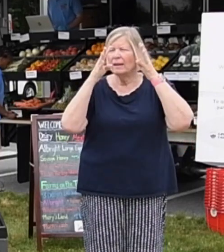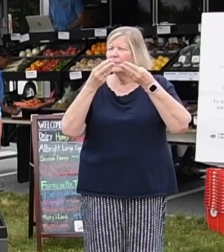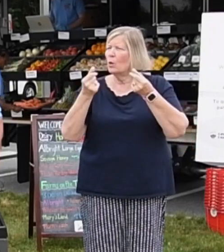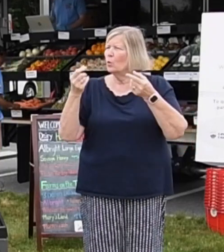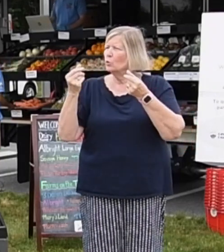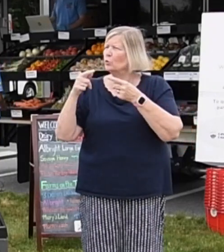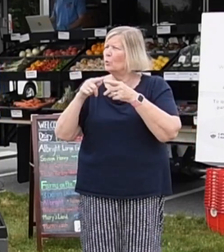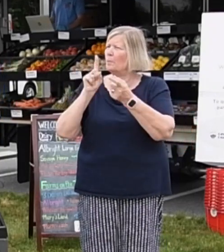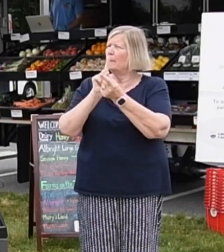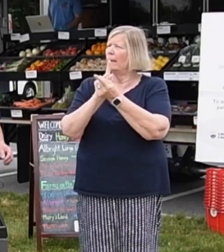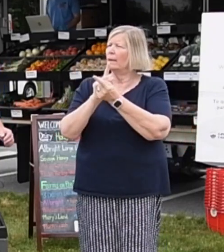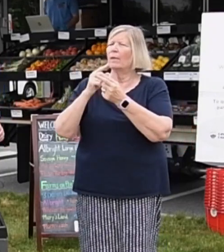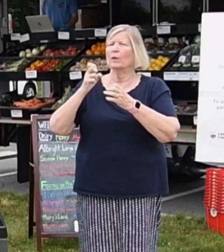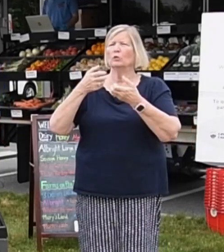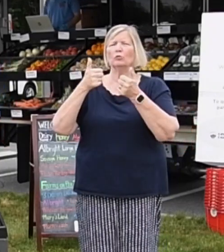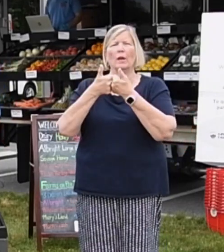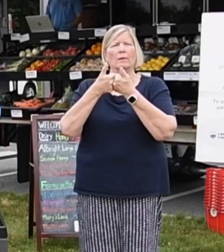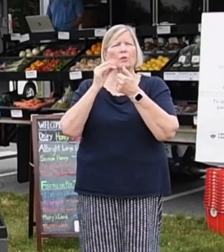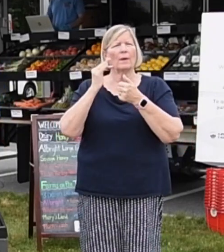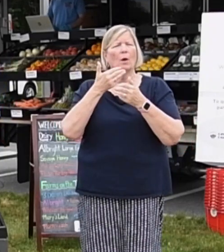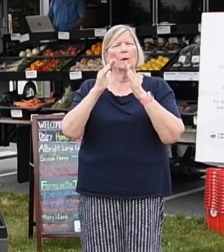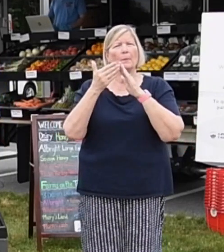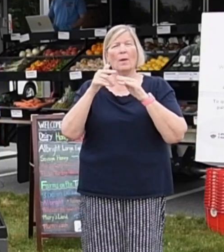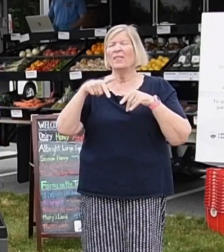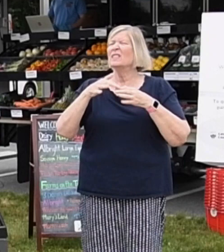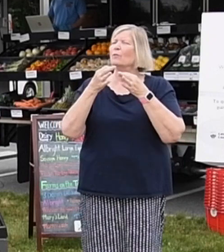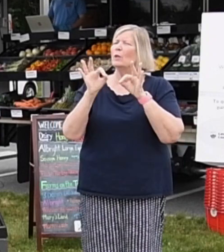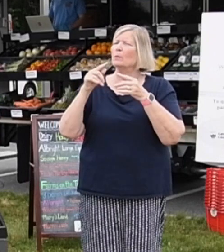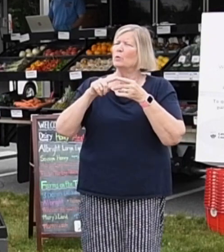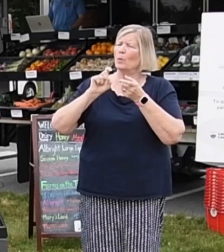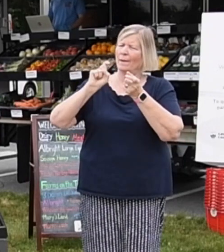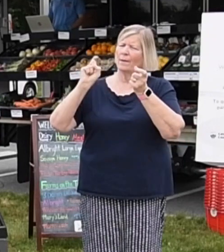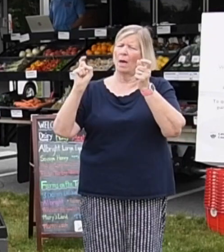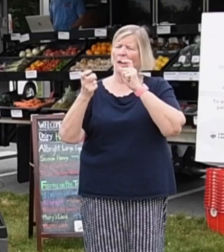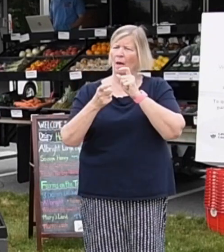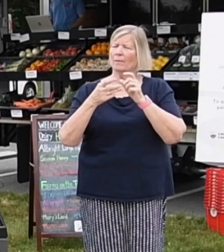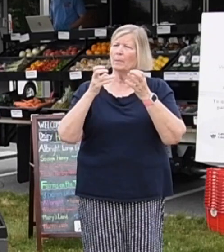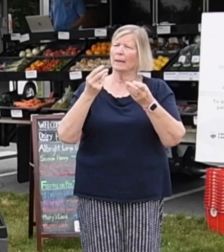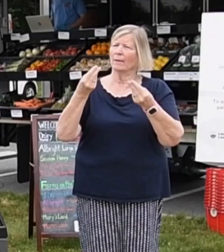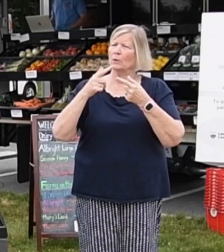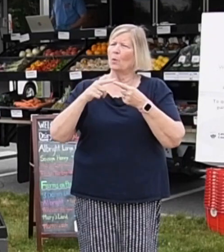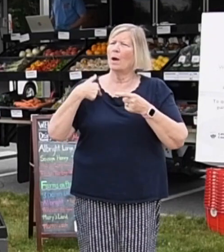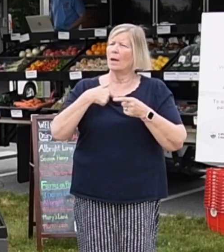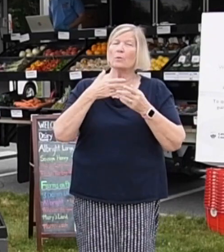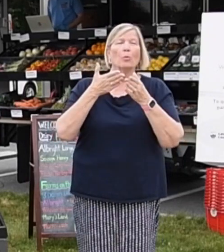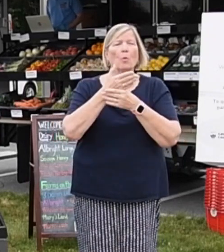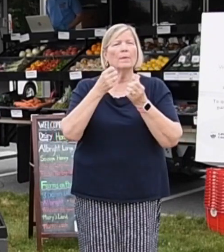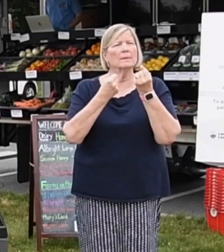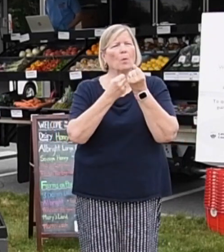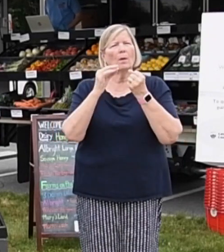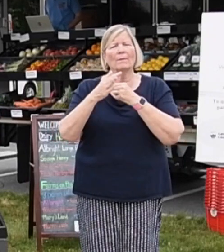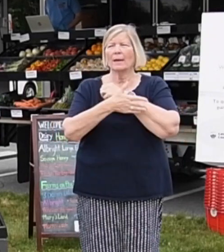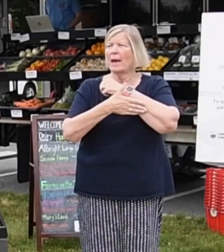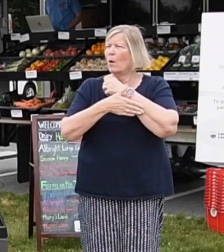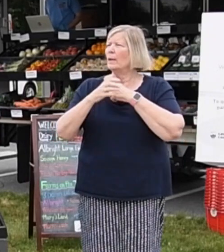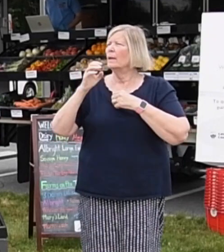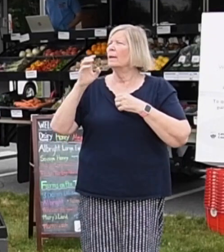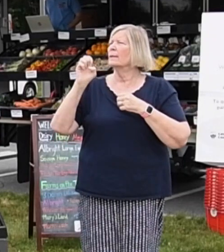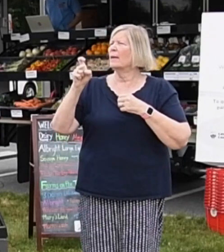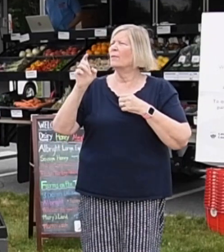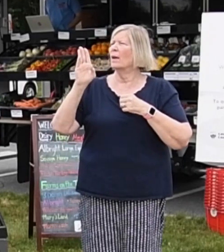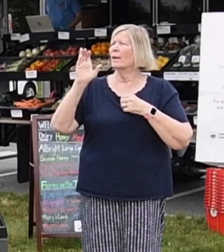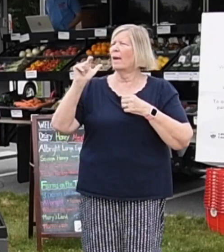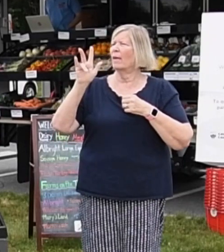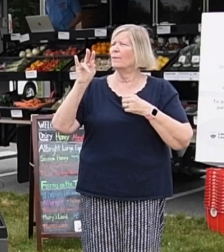solutions to meet the challenges of our community. This freedom to evolve has been afforded to us by the support of County Executive Dr. Calvin Ball